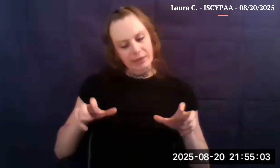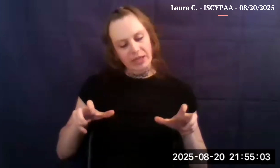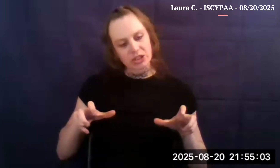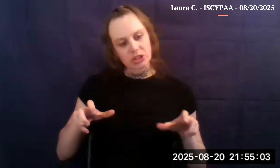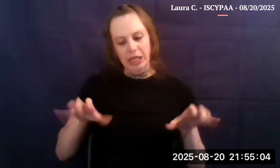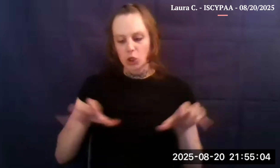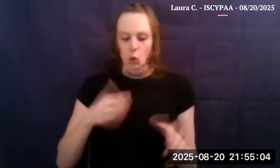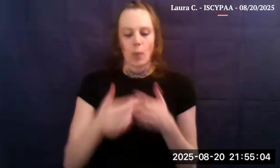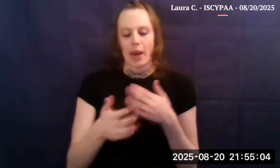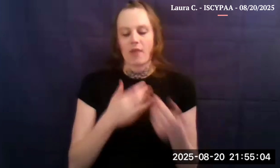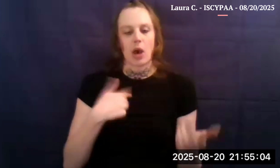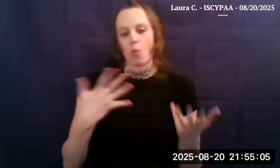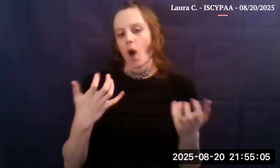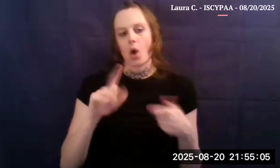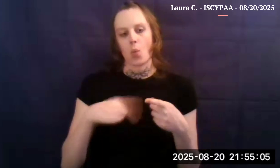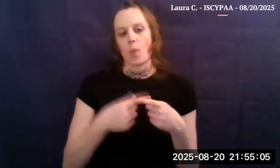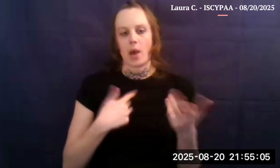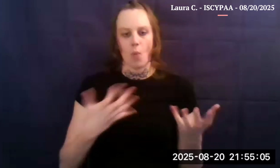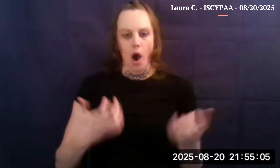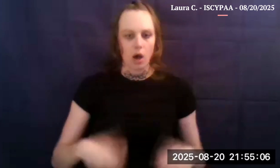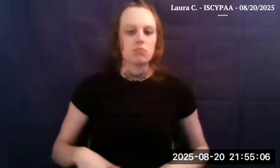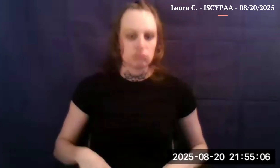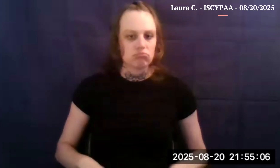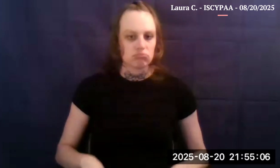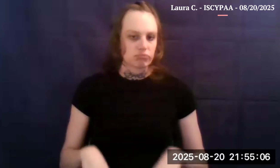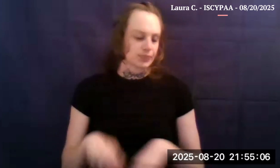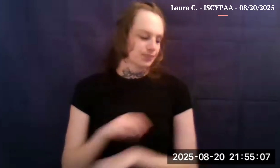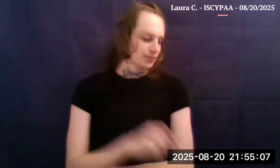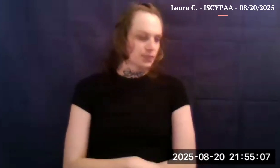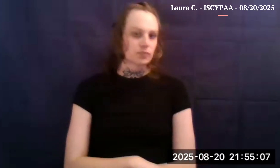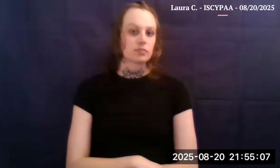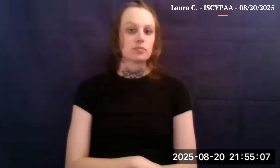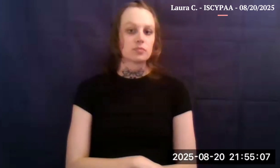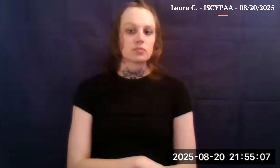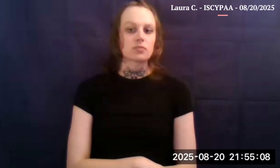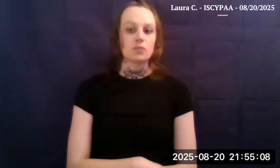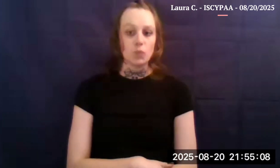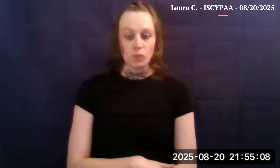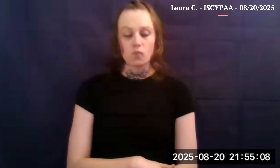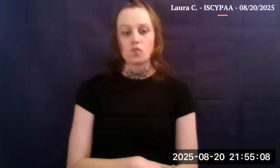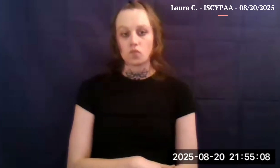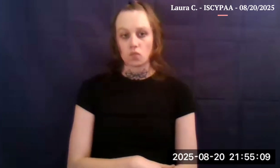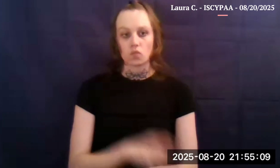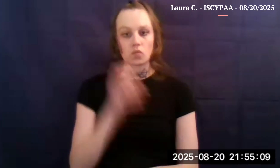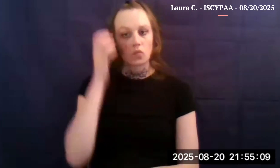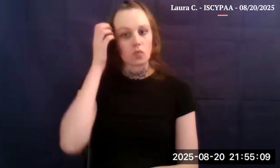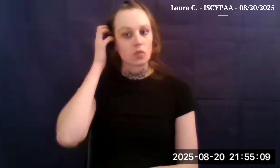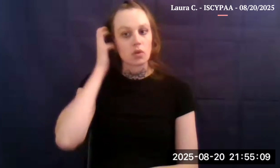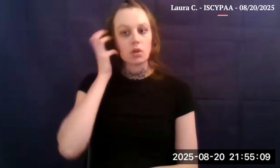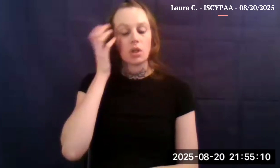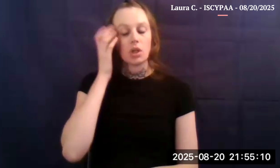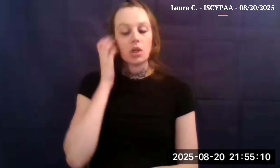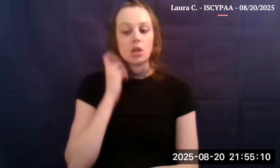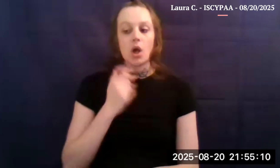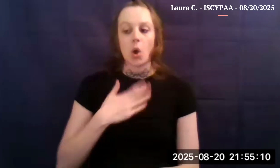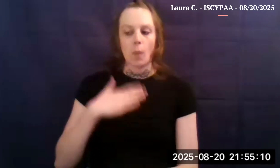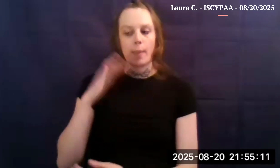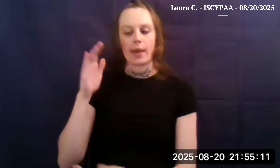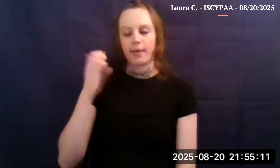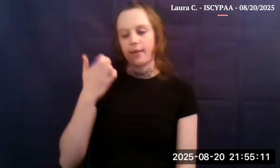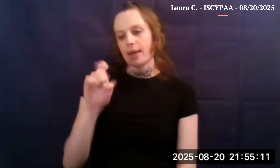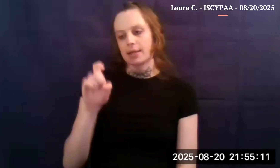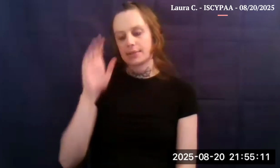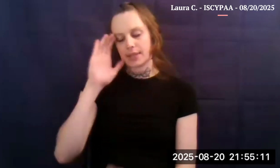I wanted to do it, you know? So I ended up giving him legal and